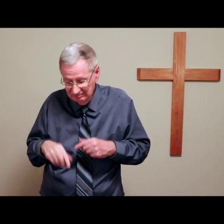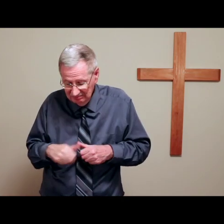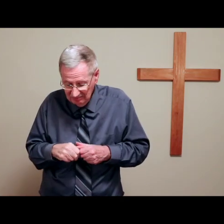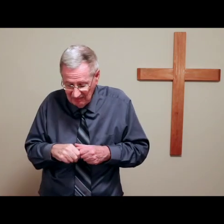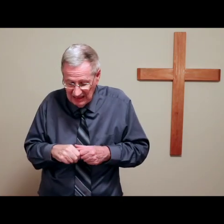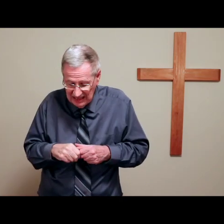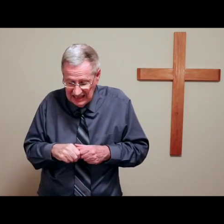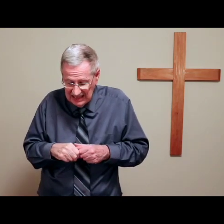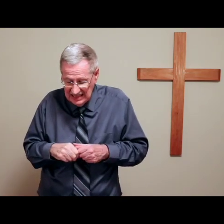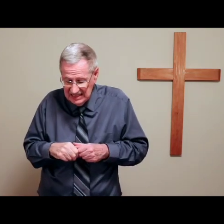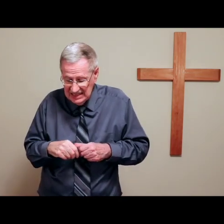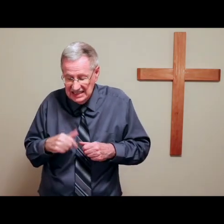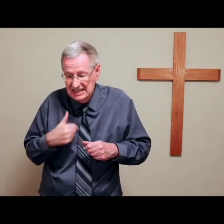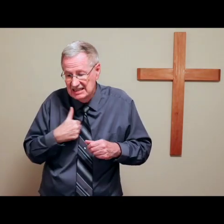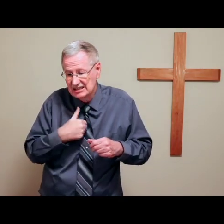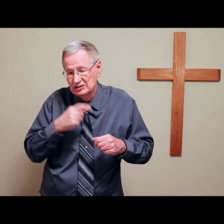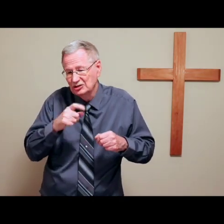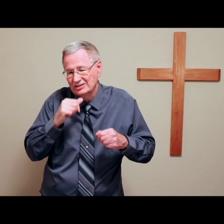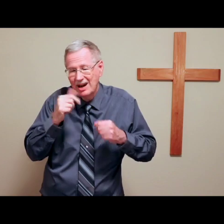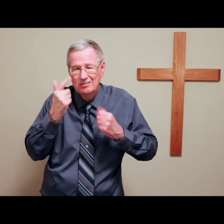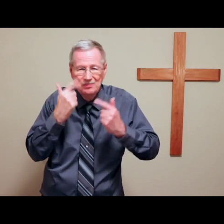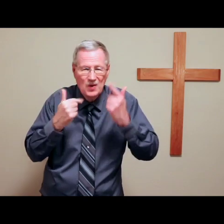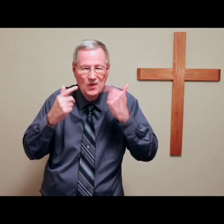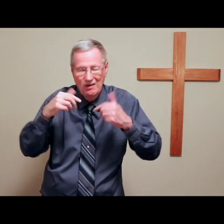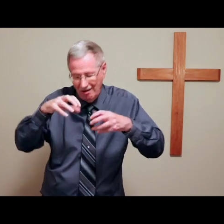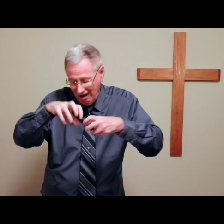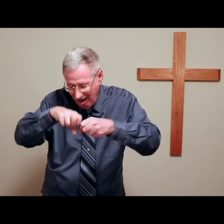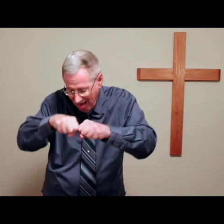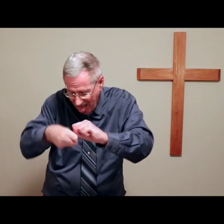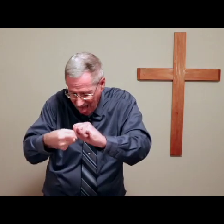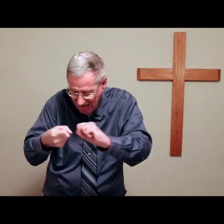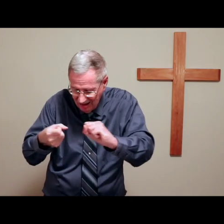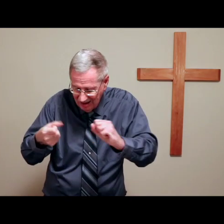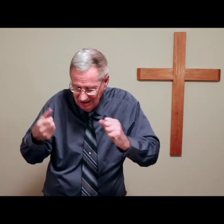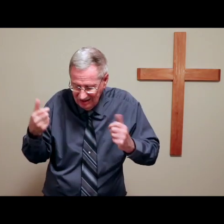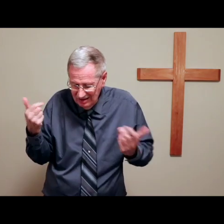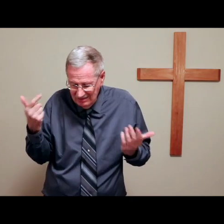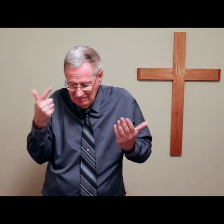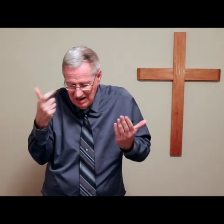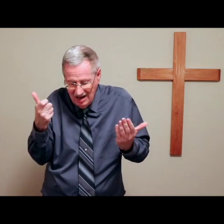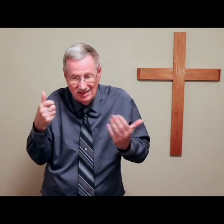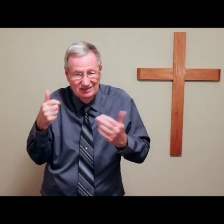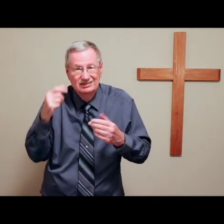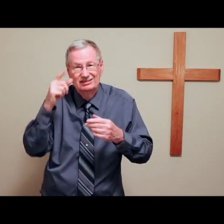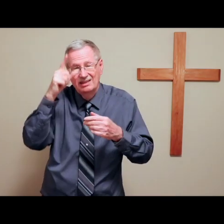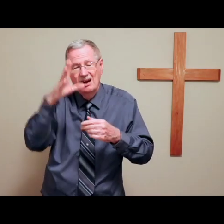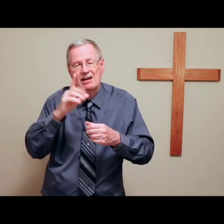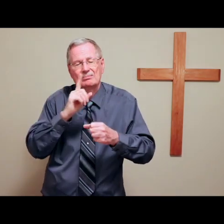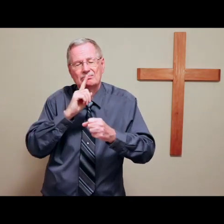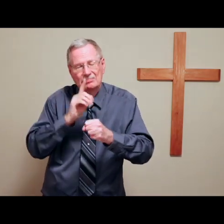knowing that You are the resurrection of the life and the life.